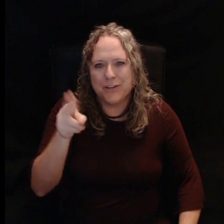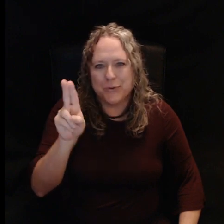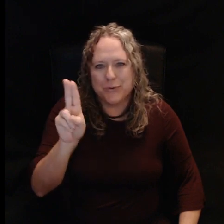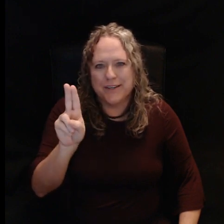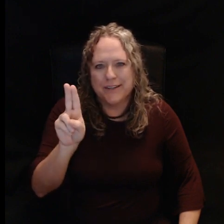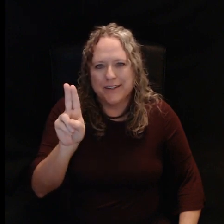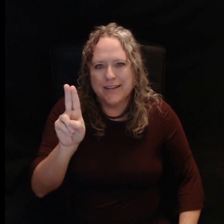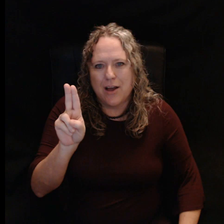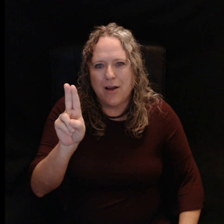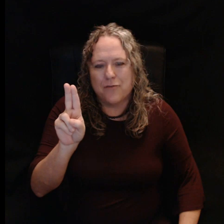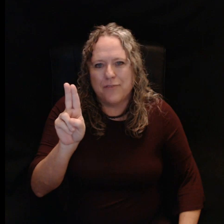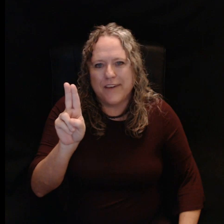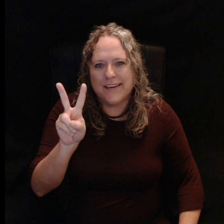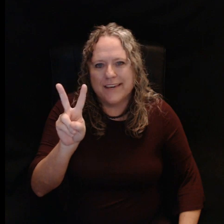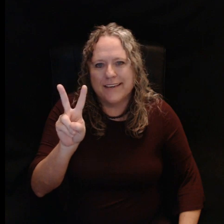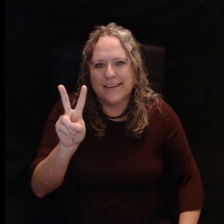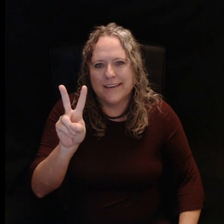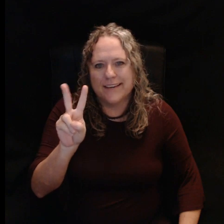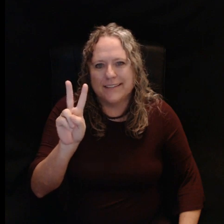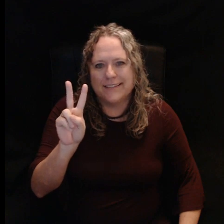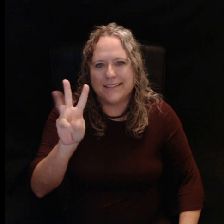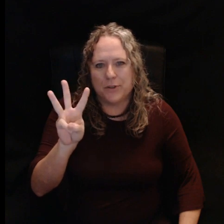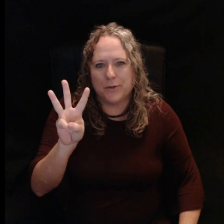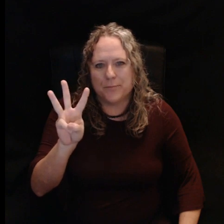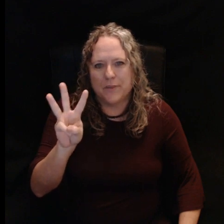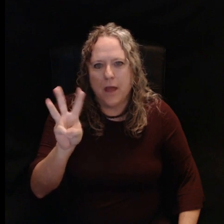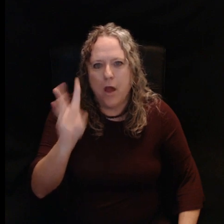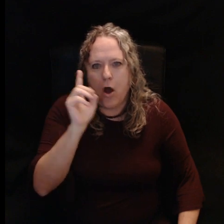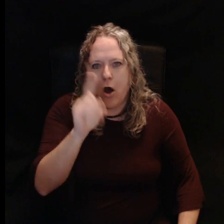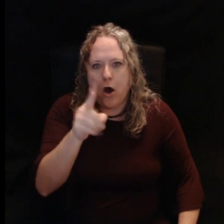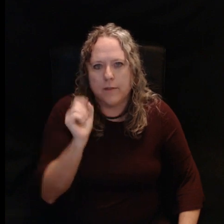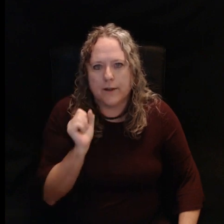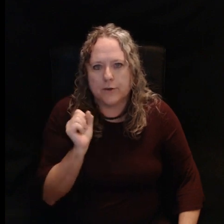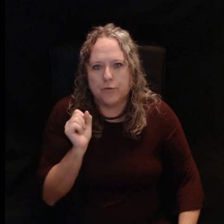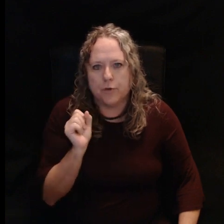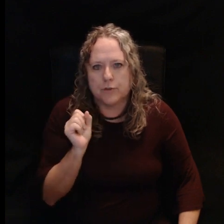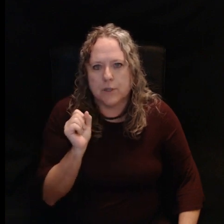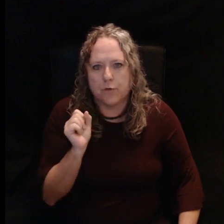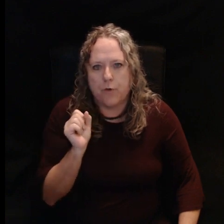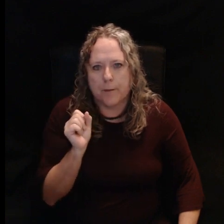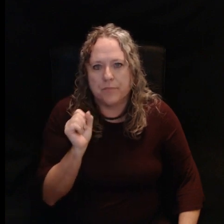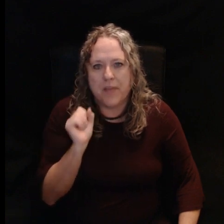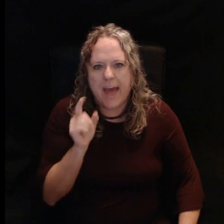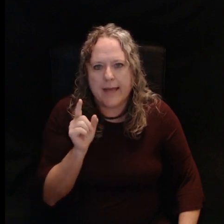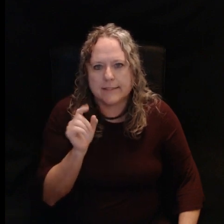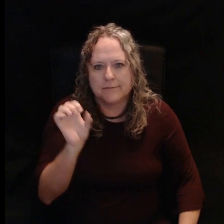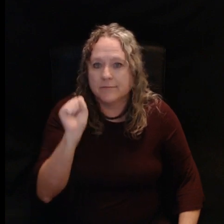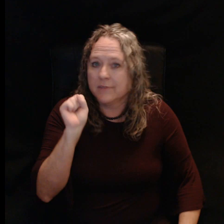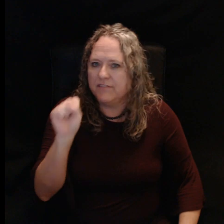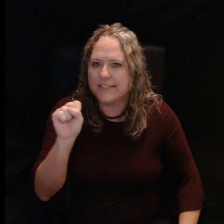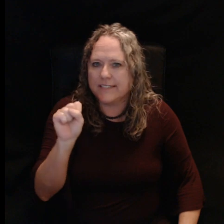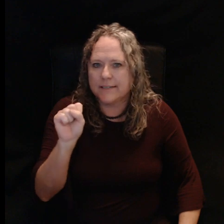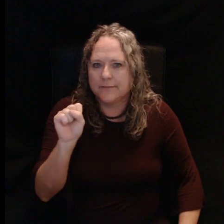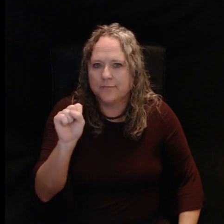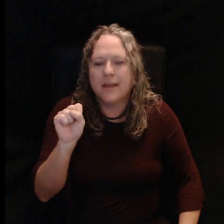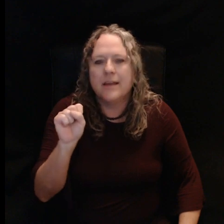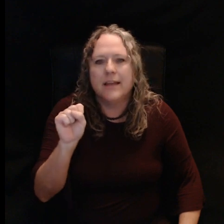U, V, W. All the letters you've learned so far. S, fist.